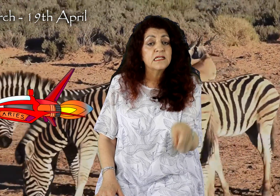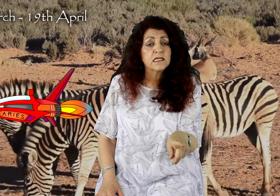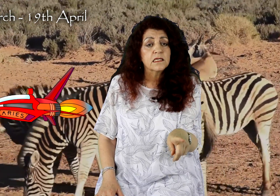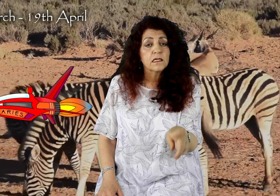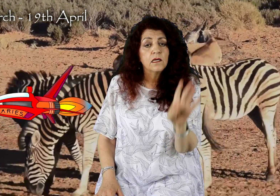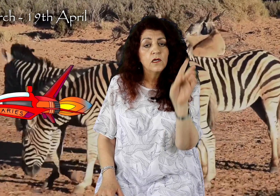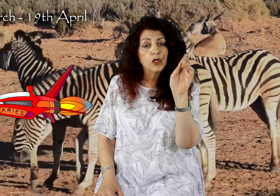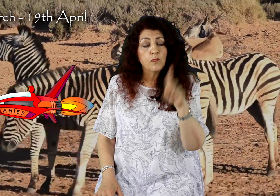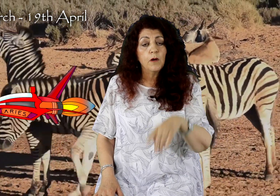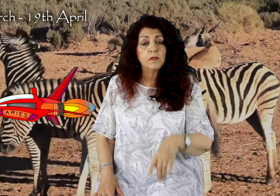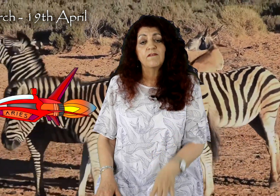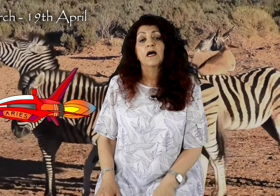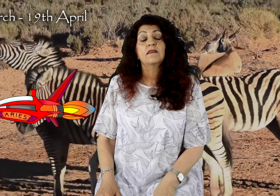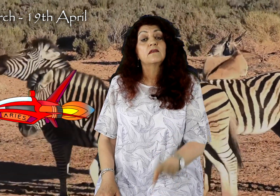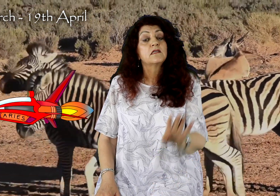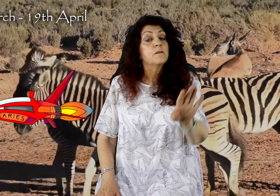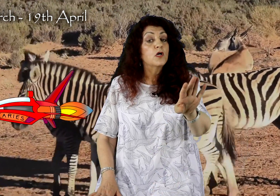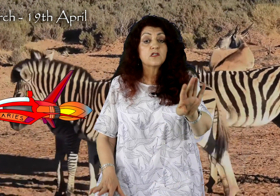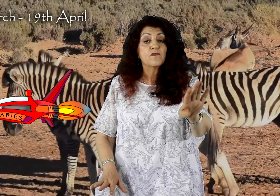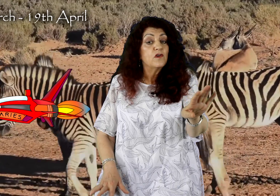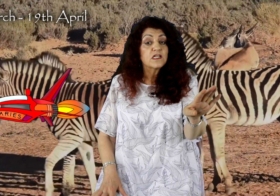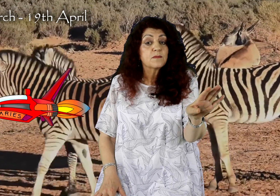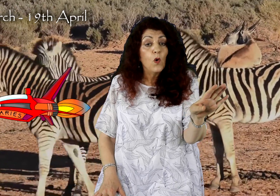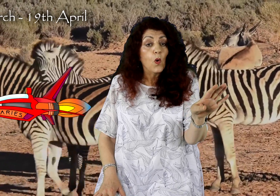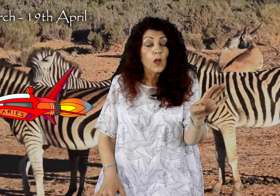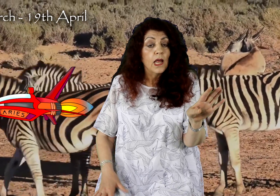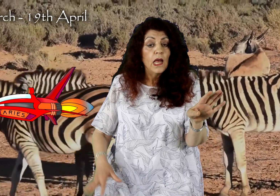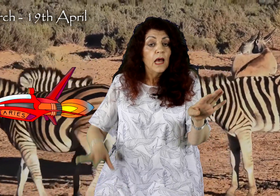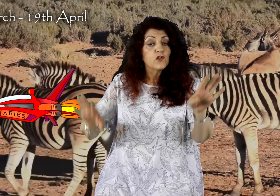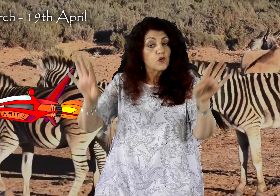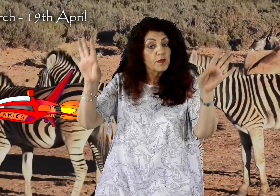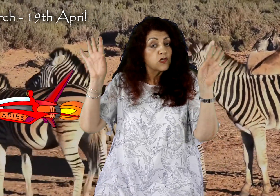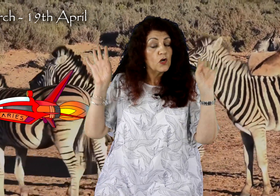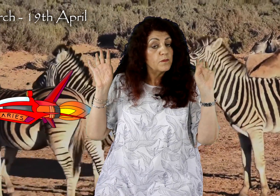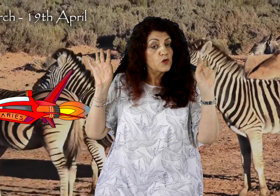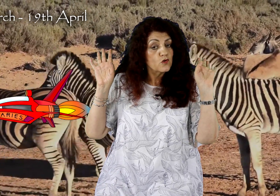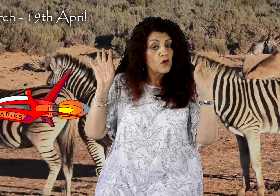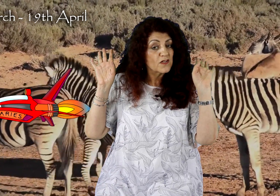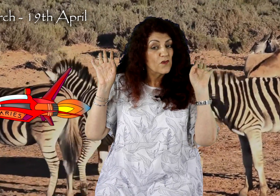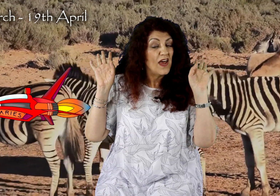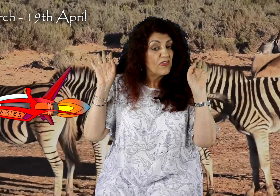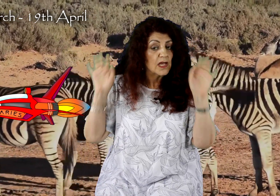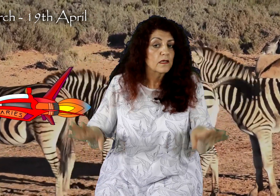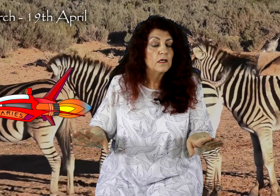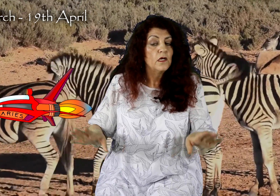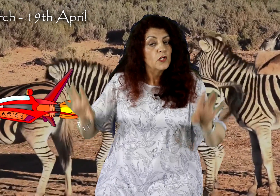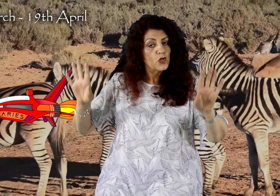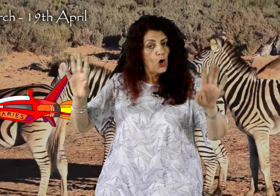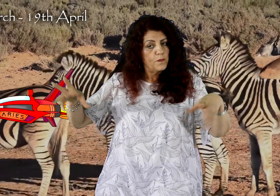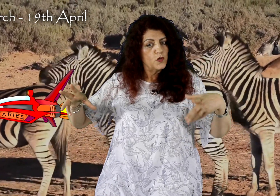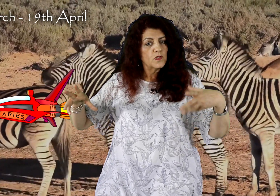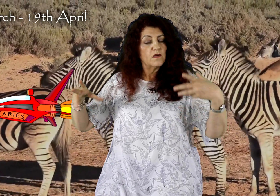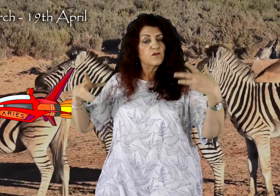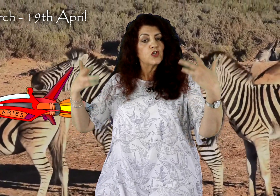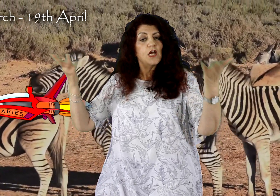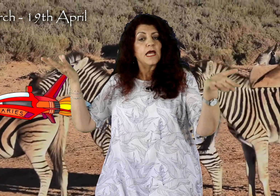it. You'll probably find that the demands are very small and that you're being stopped in your tracks for nothing. So open yourself to